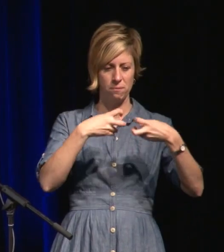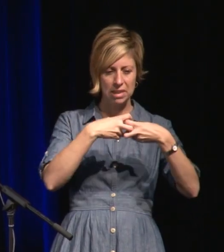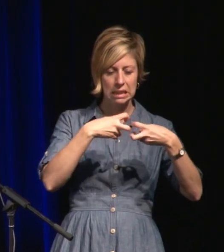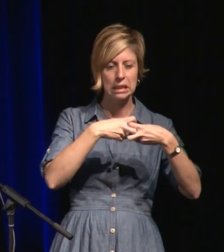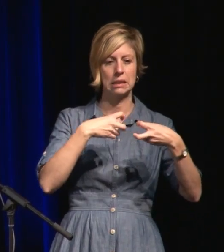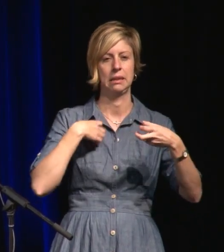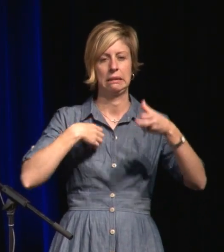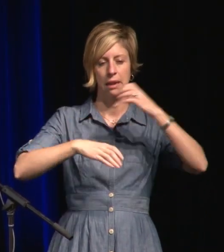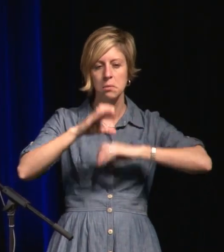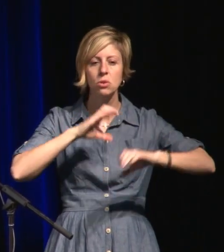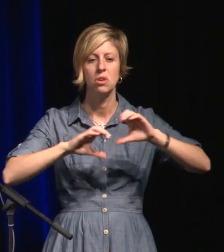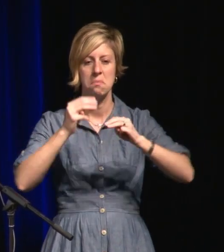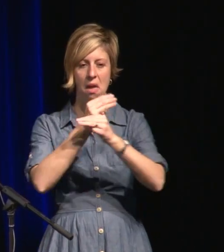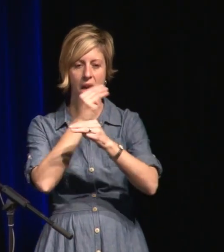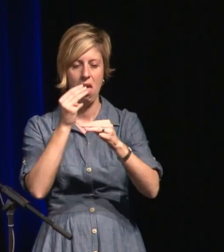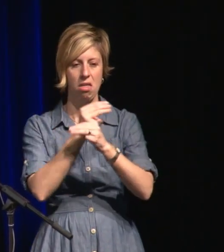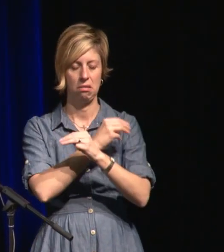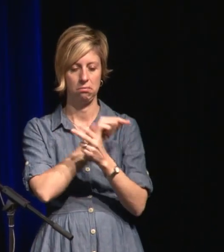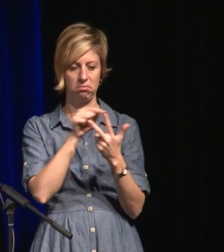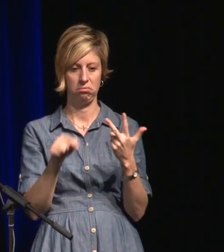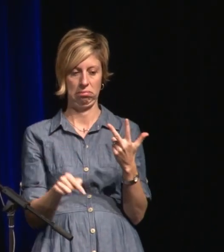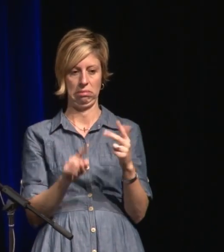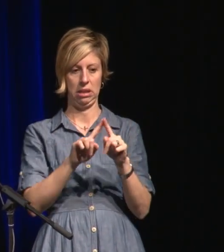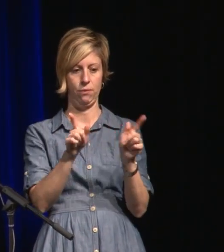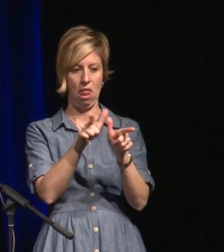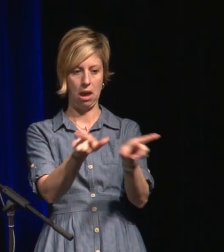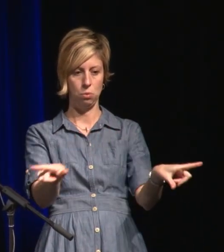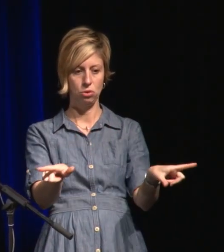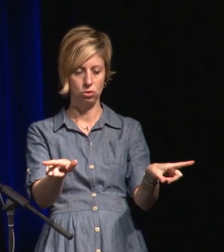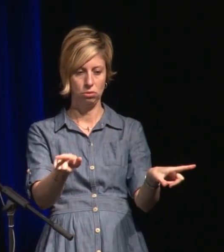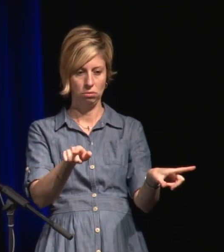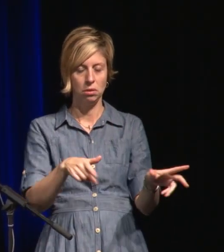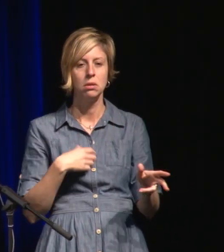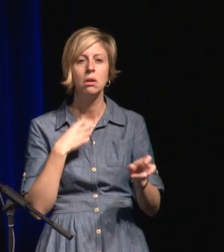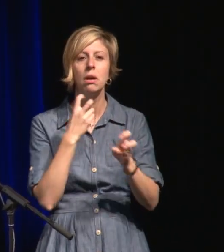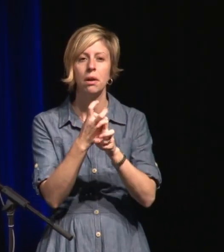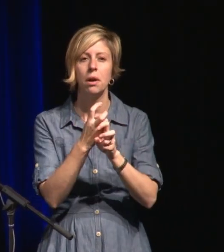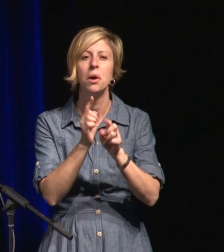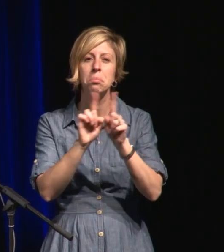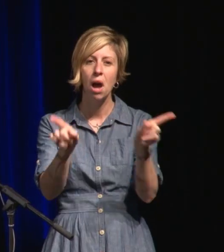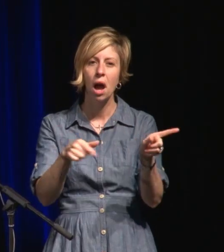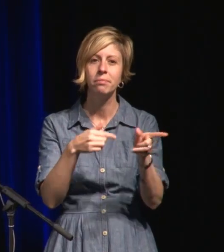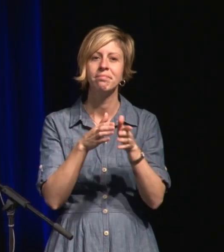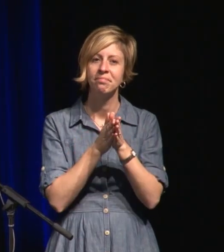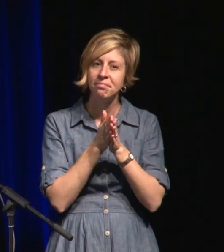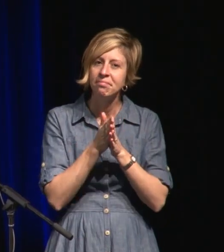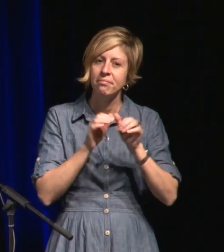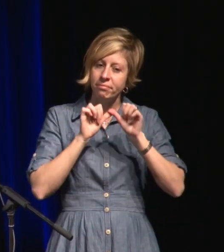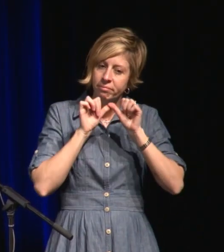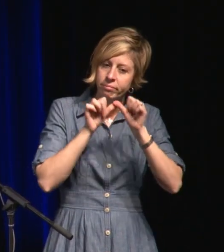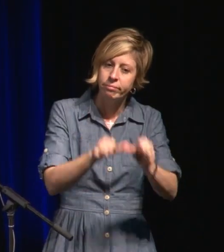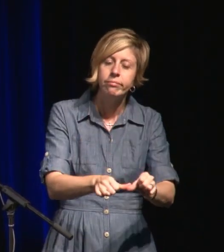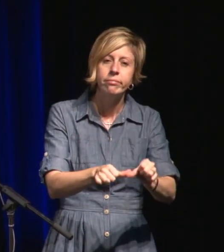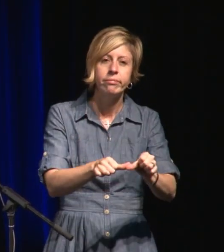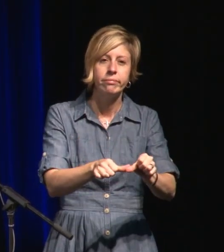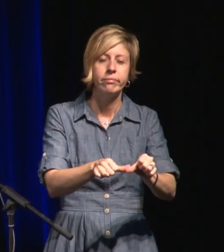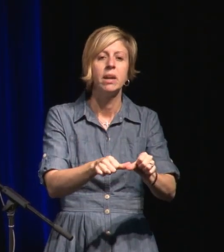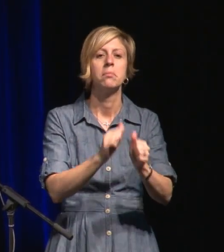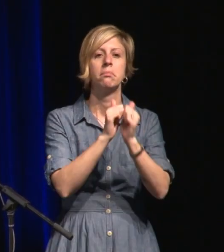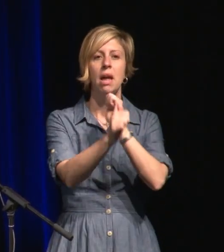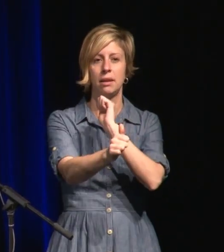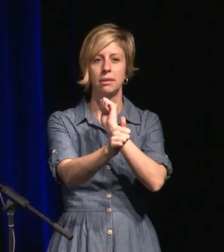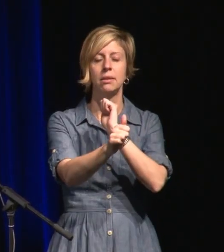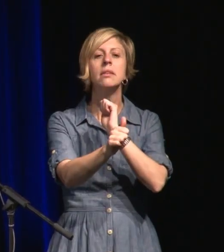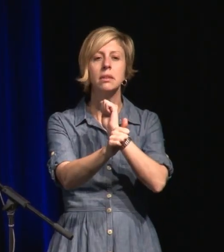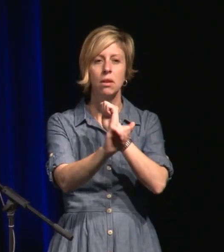like languages from another planet. Still, she persisted, and she was accepted into the practical nursing